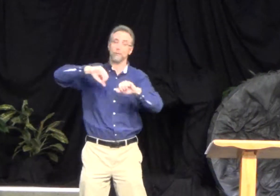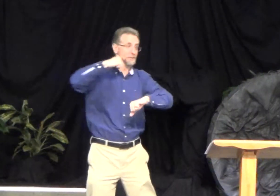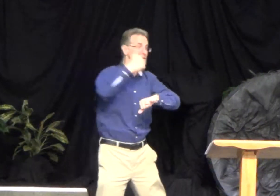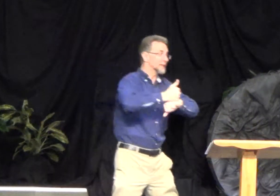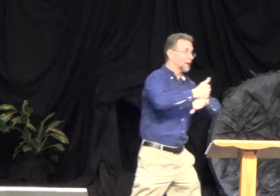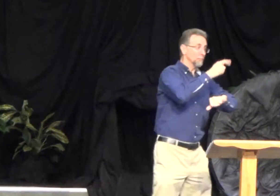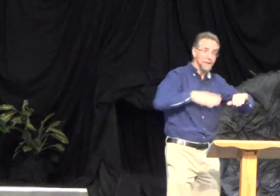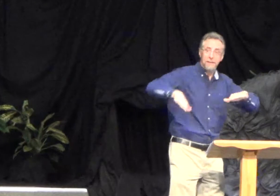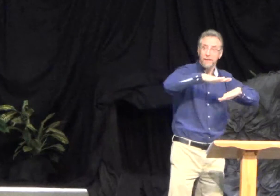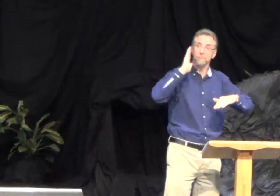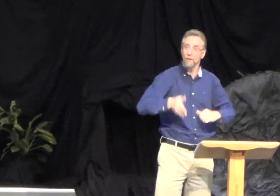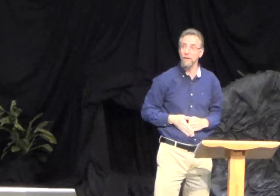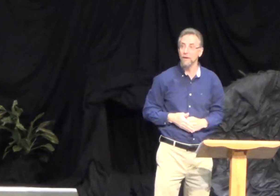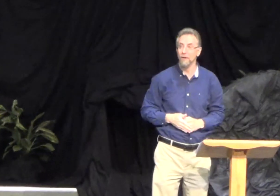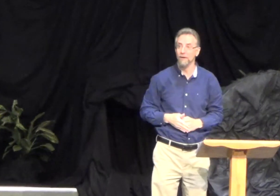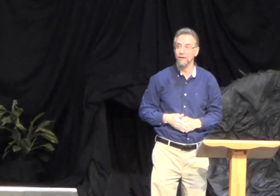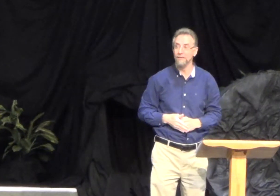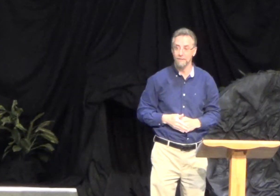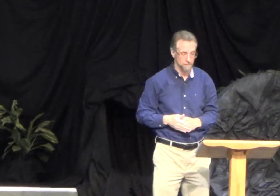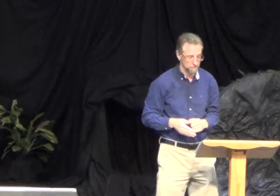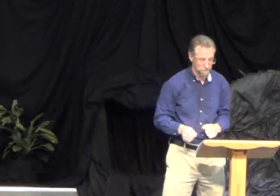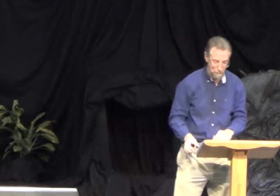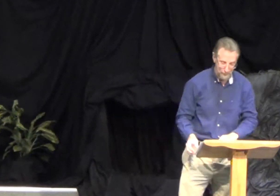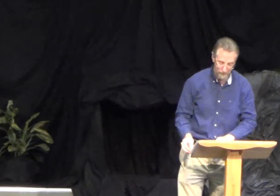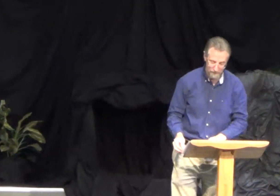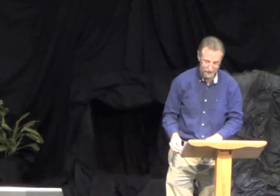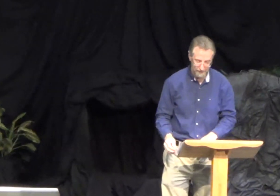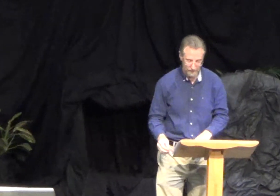But when he comes back, and establishes the kingdom here.